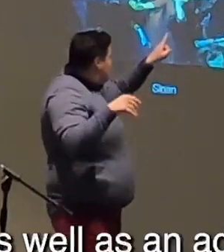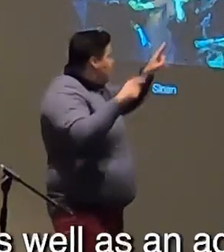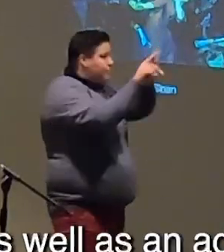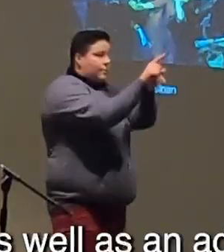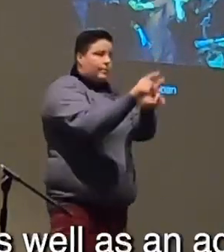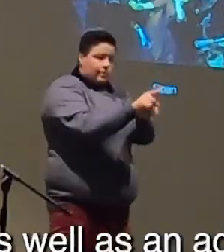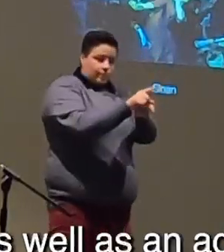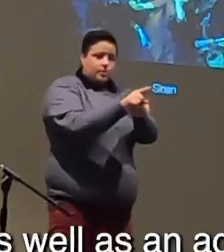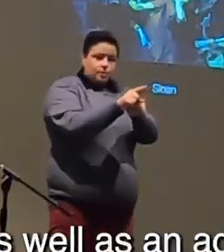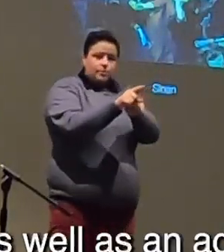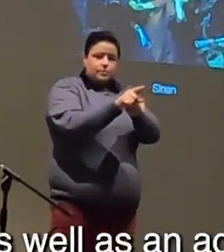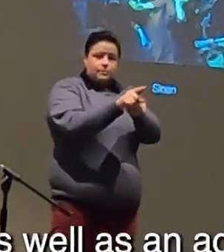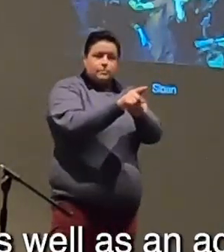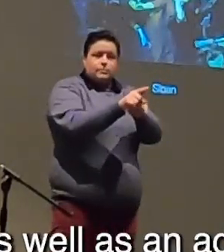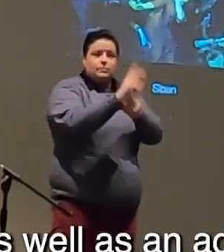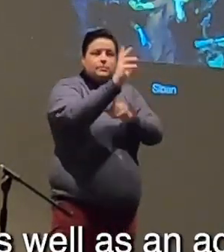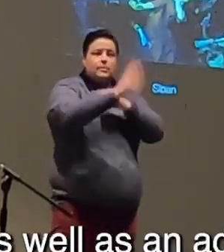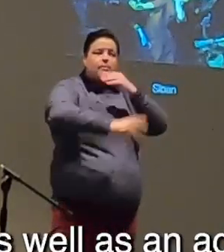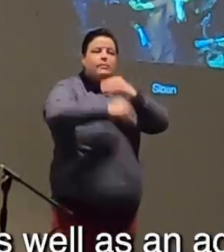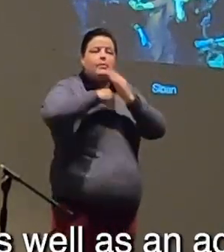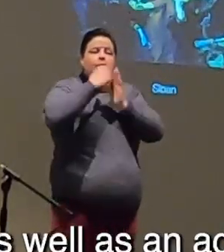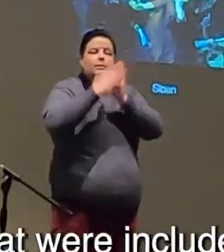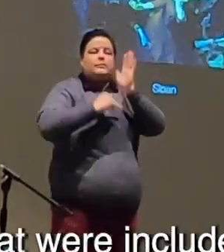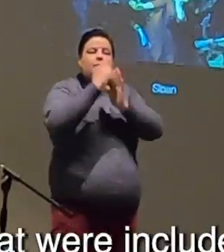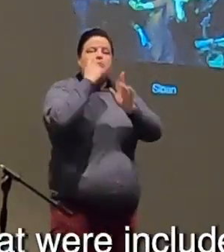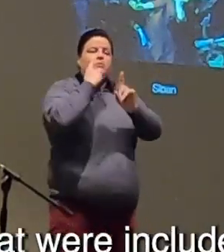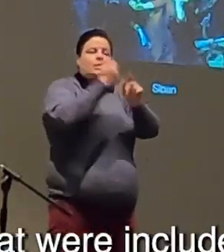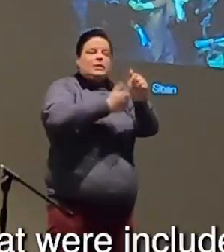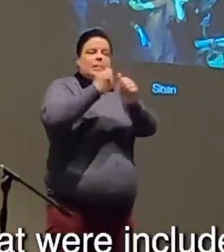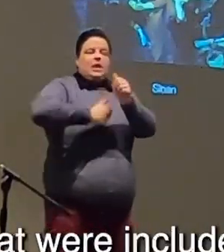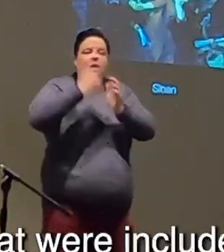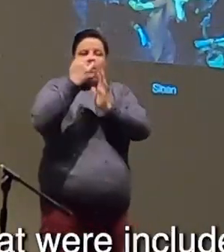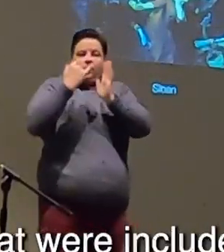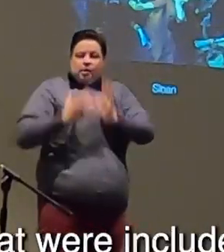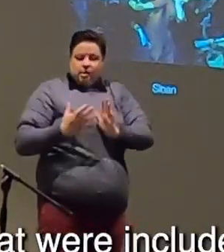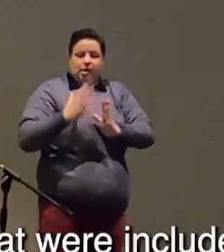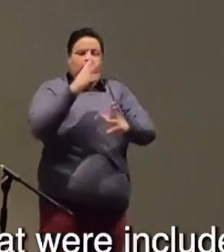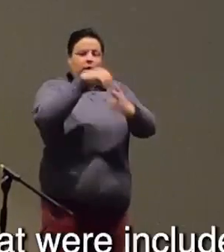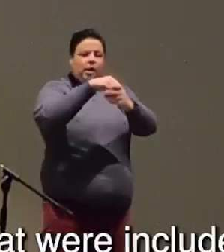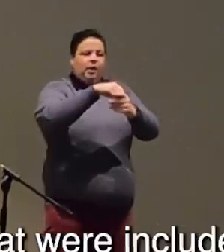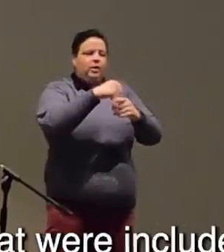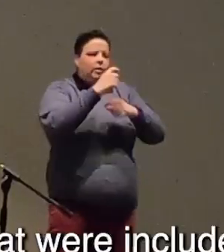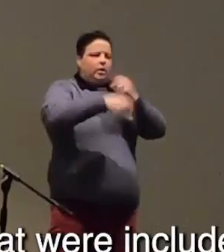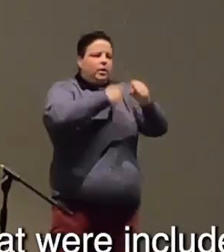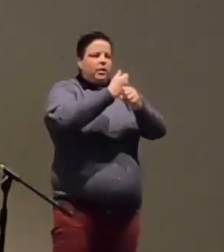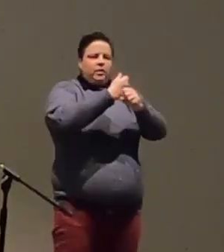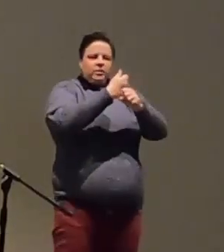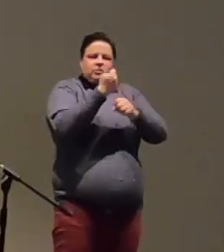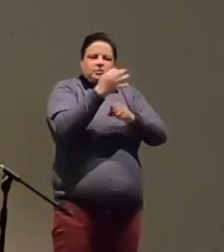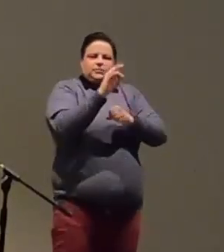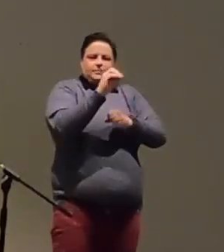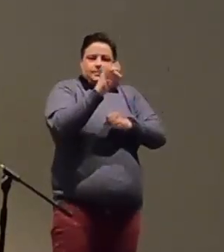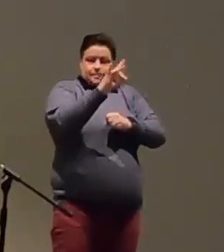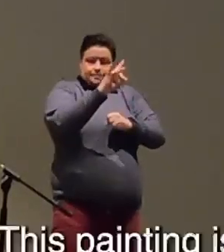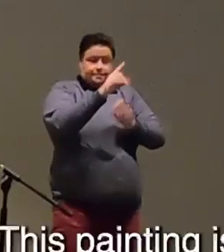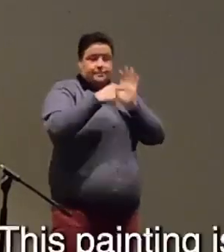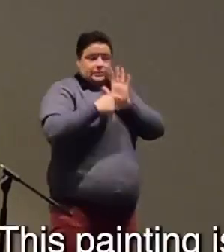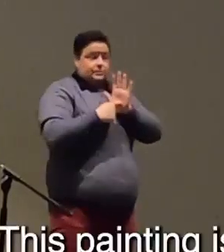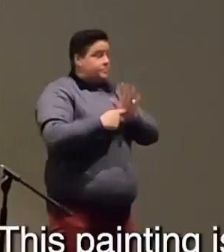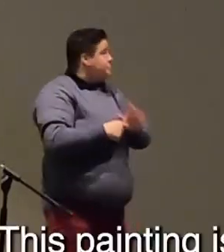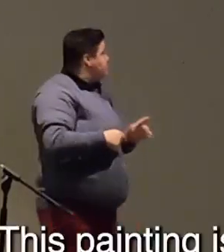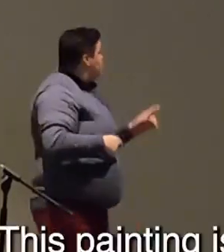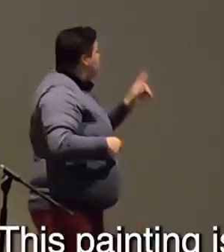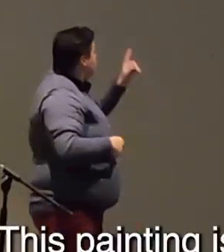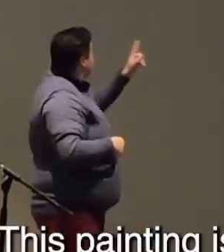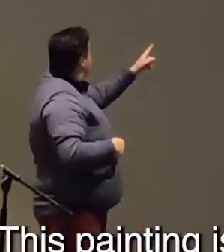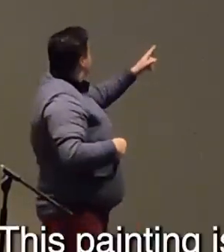well as an additional painting by each artist that were included in the original 1908 exhibition. So this painting